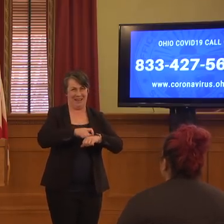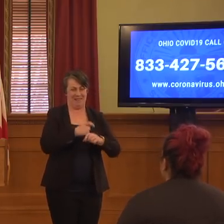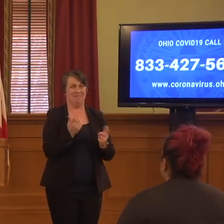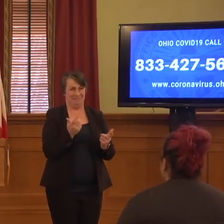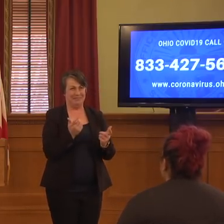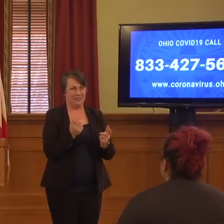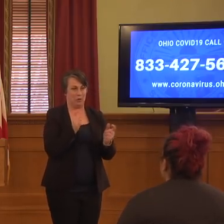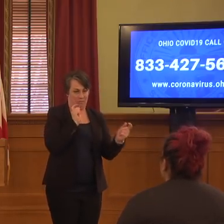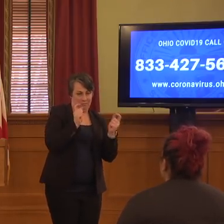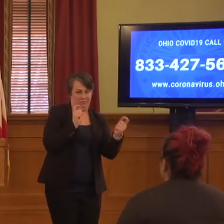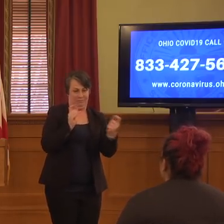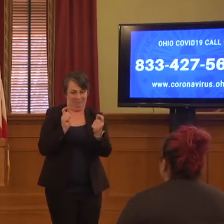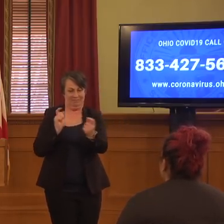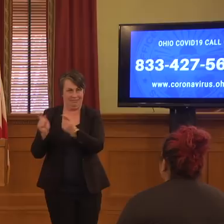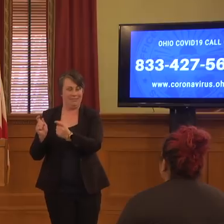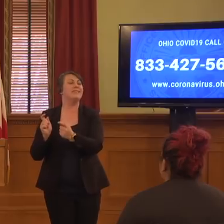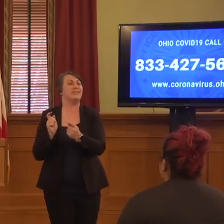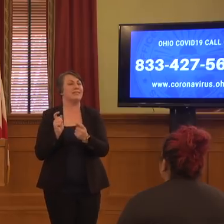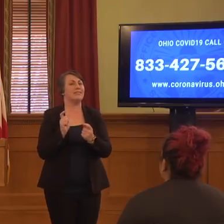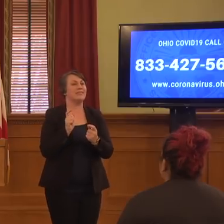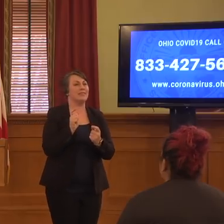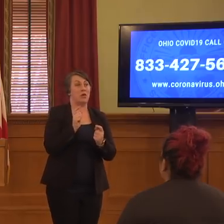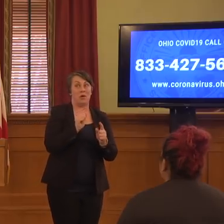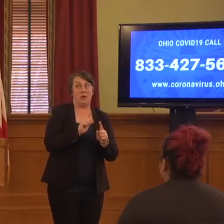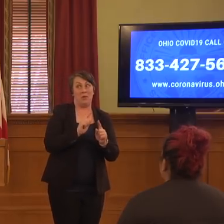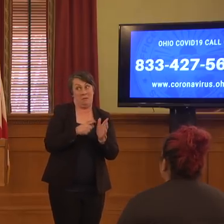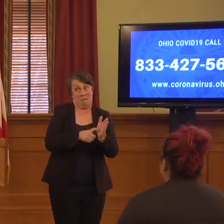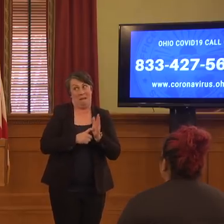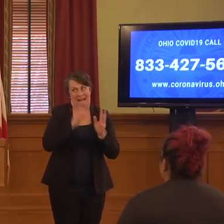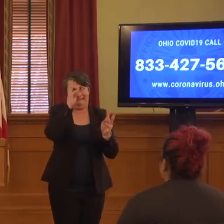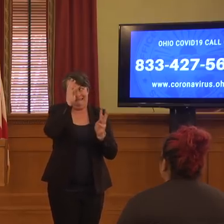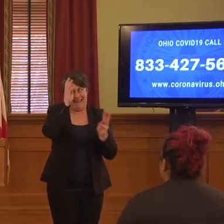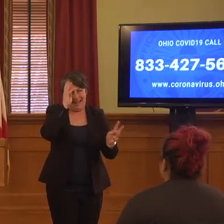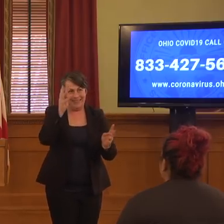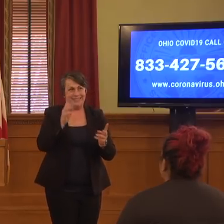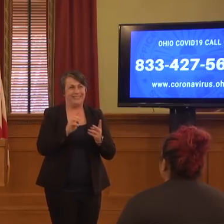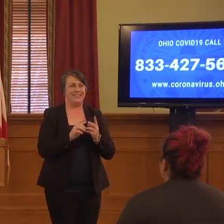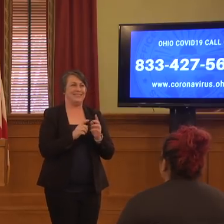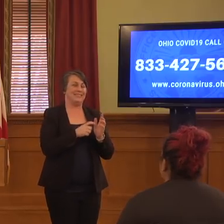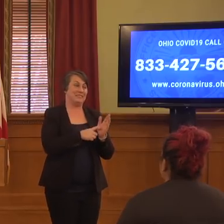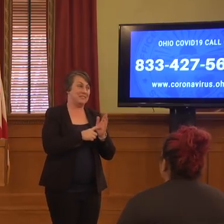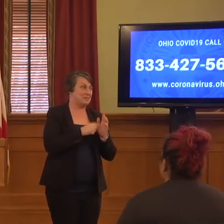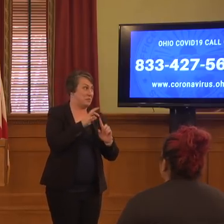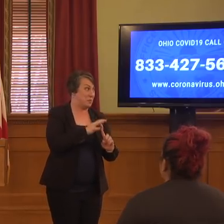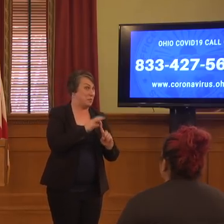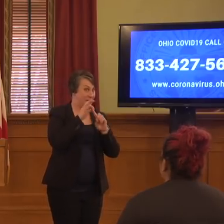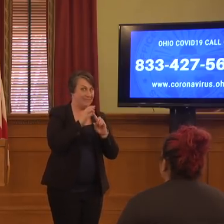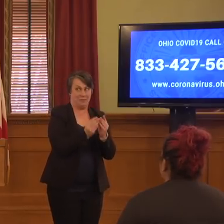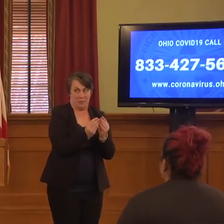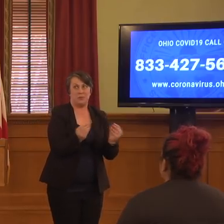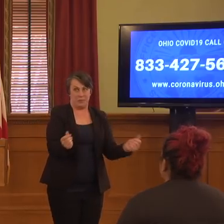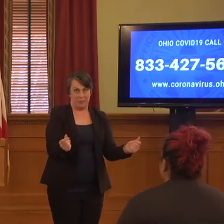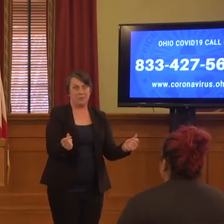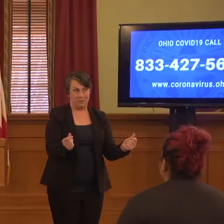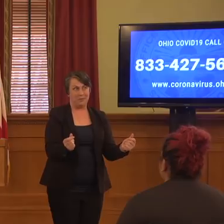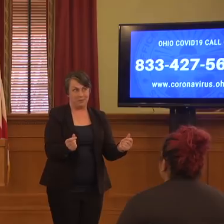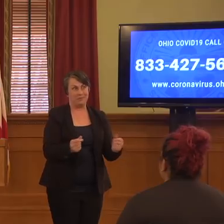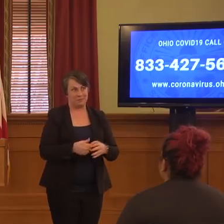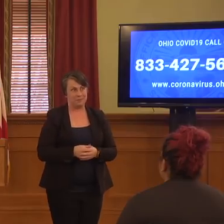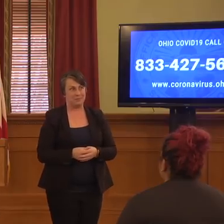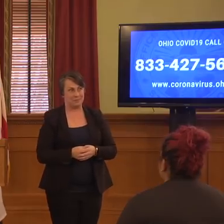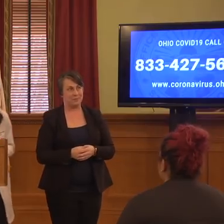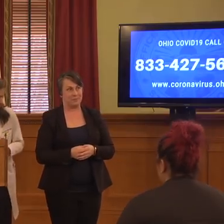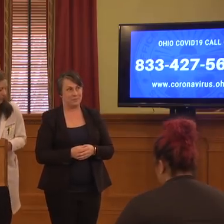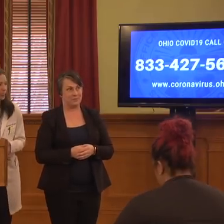we're employing those, but it will be very creative and very unique as this unfolds to respond